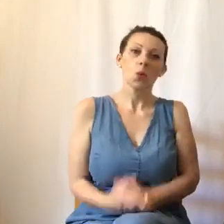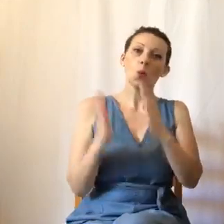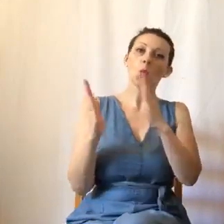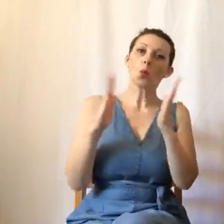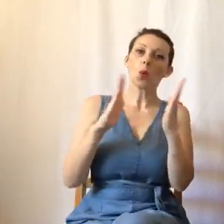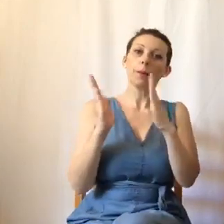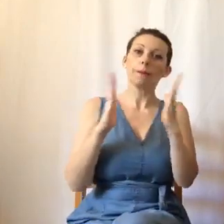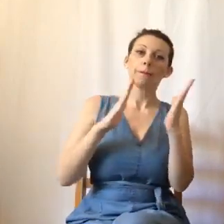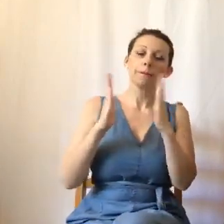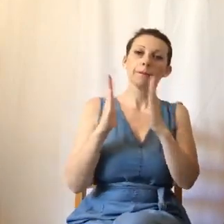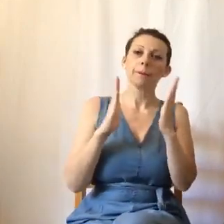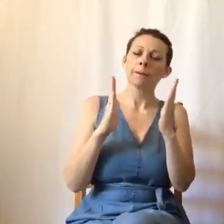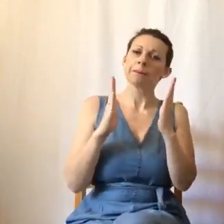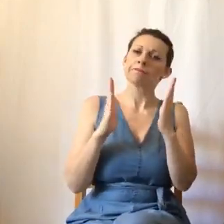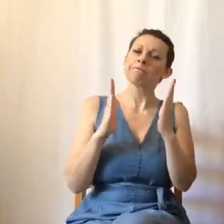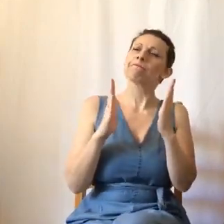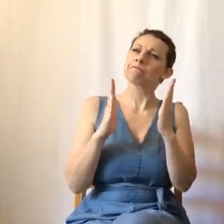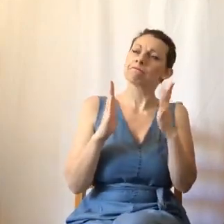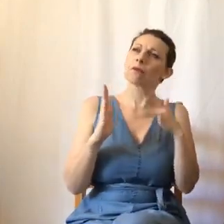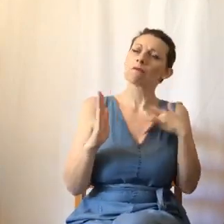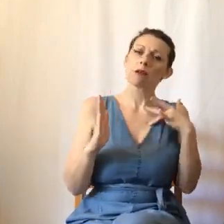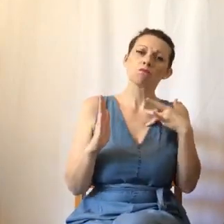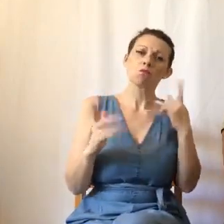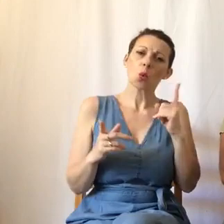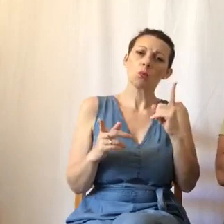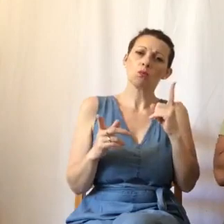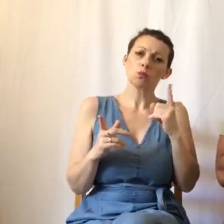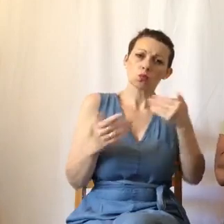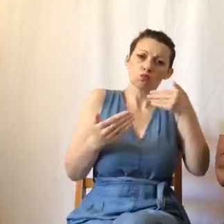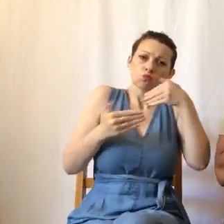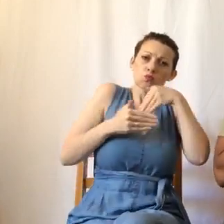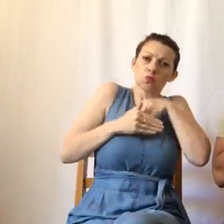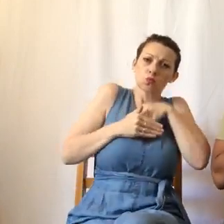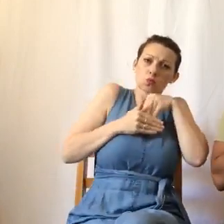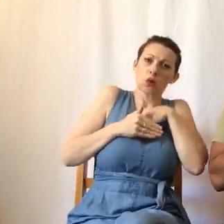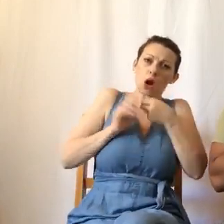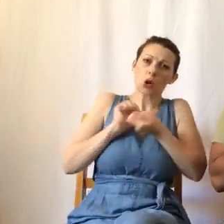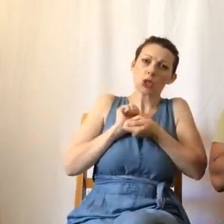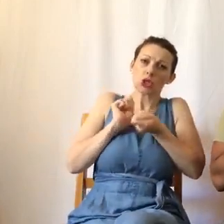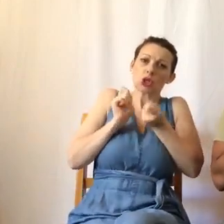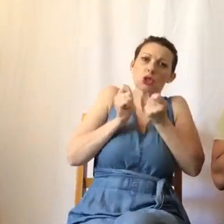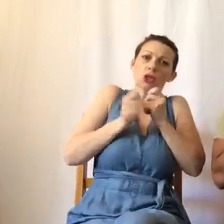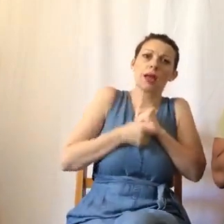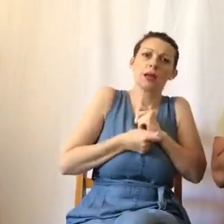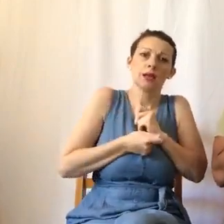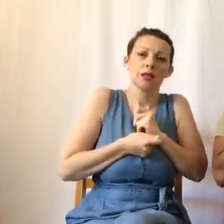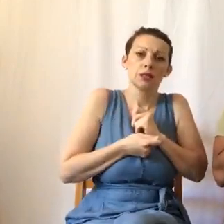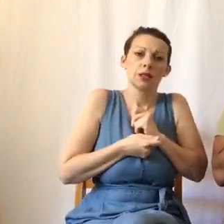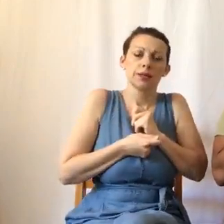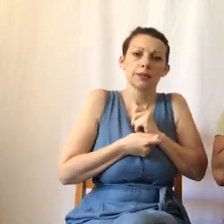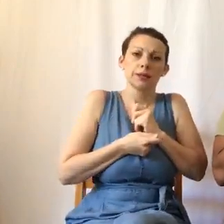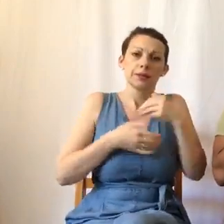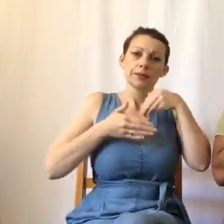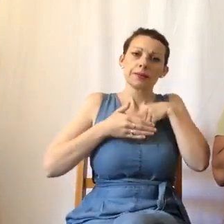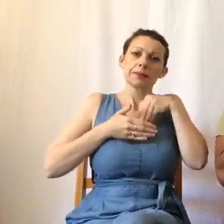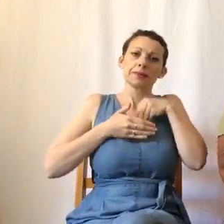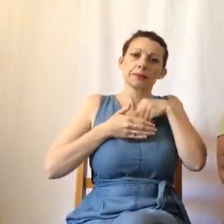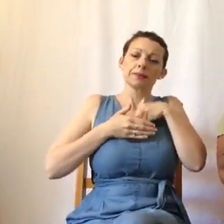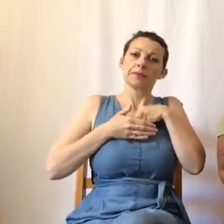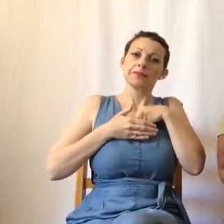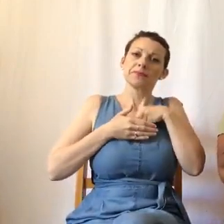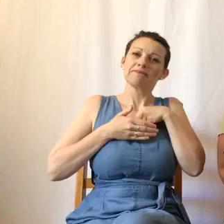Woblin sensed the change right then, deep down inside her heart. No longer an